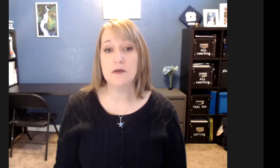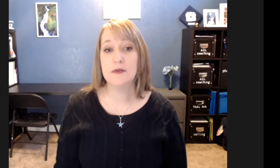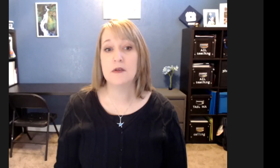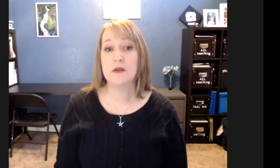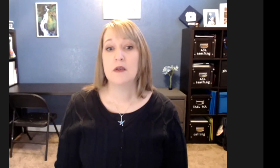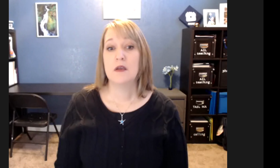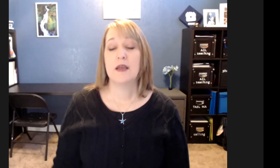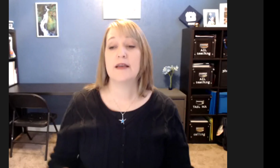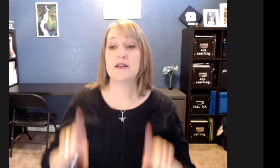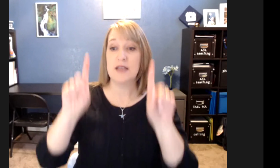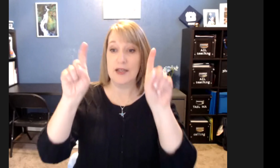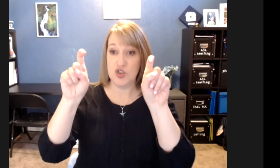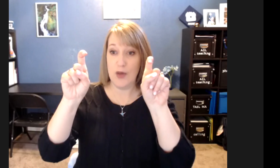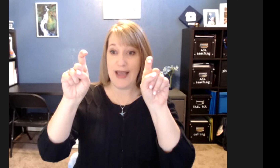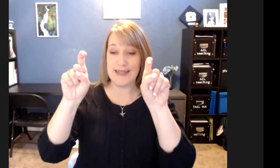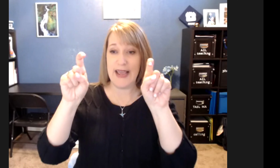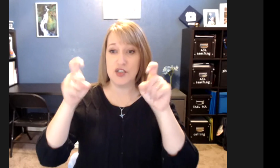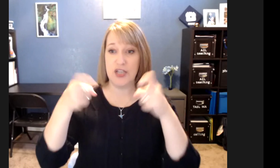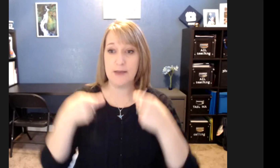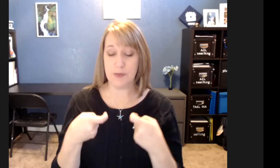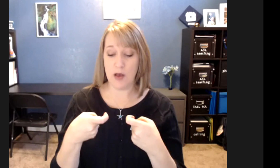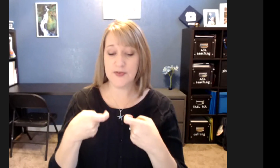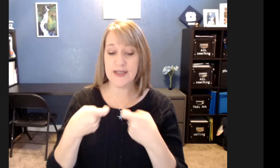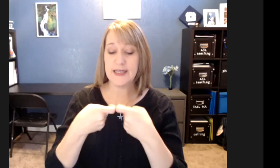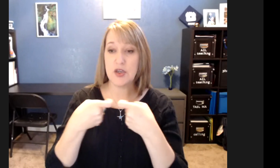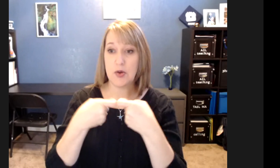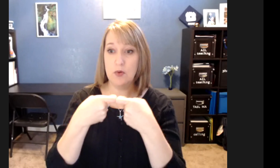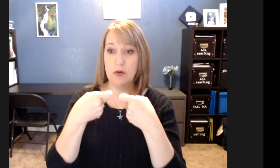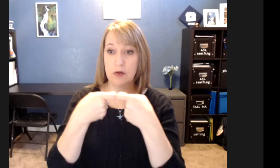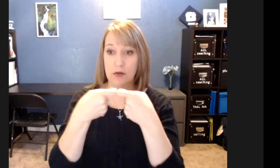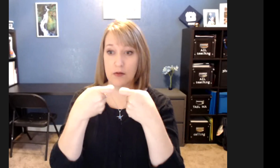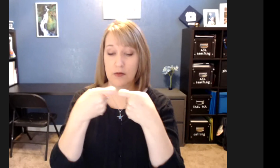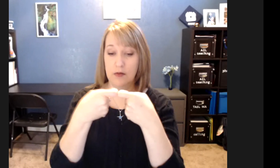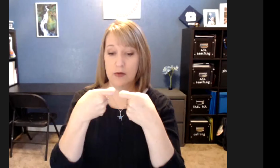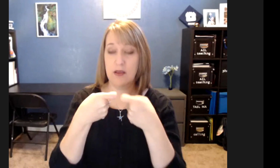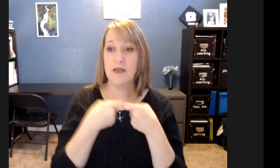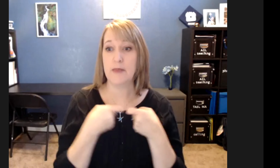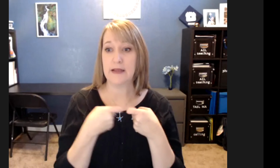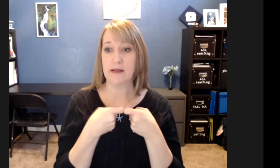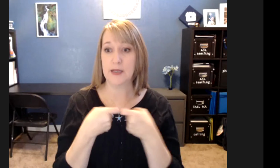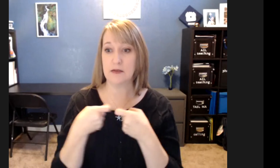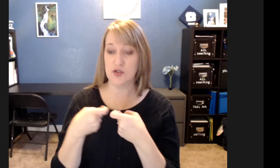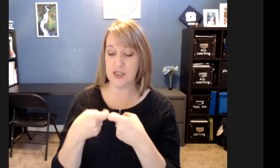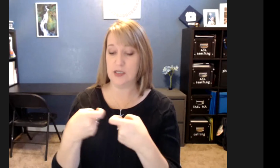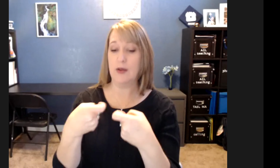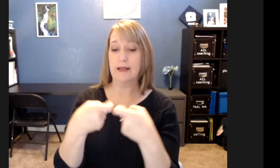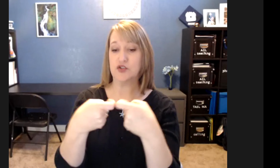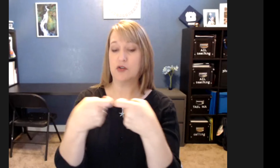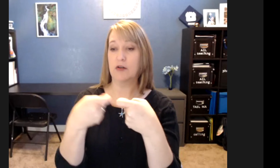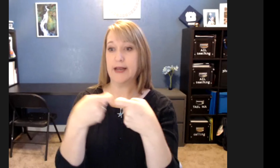Electrical is two X hand shapes, palms facing you, and then make a little just, electrical